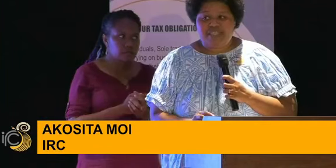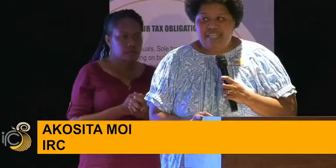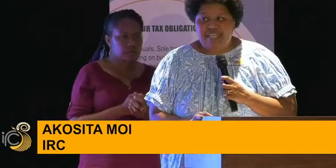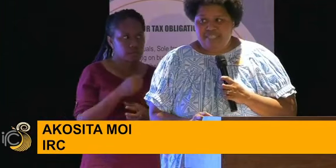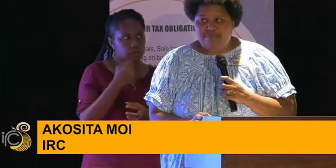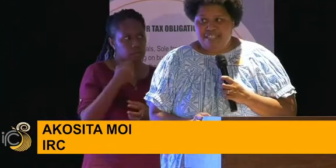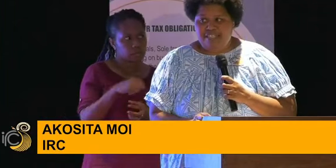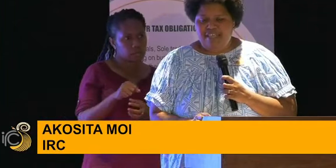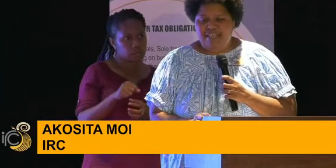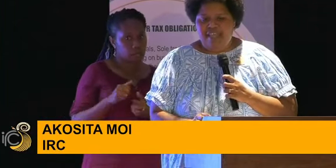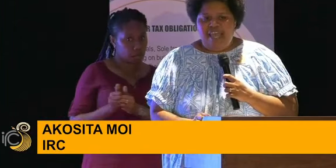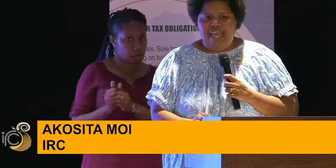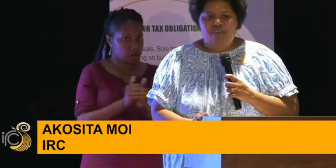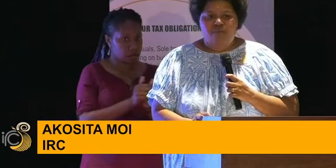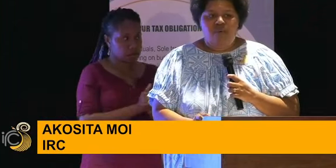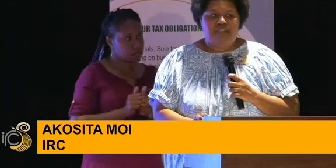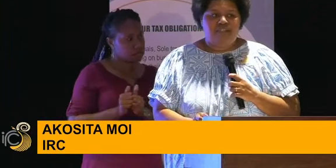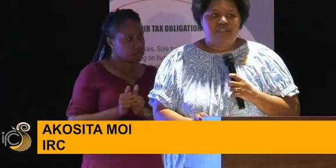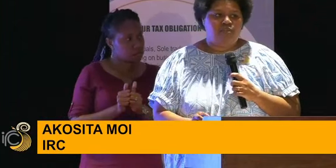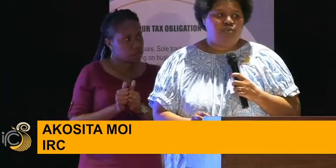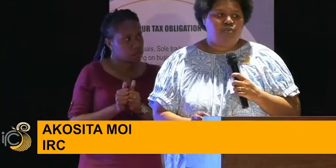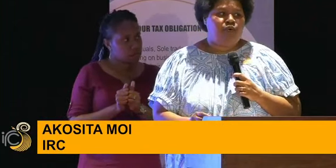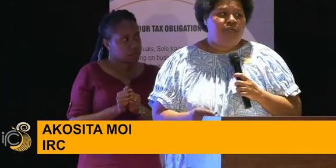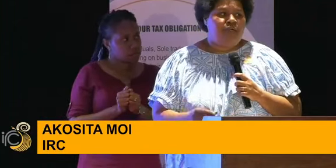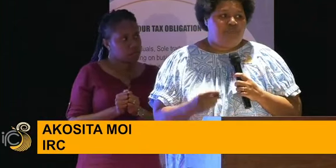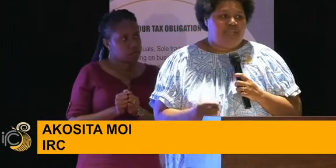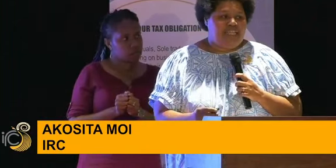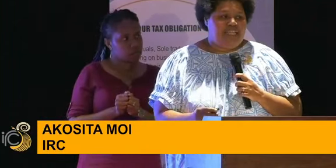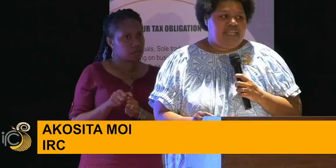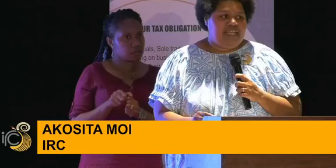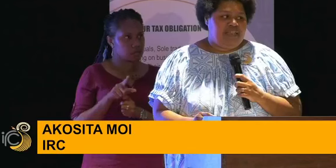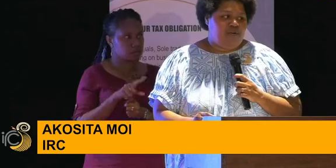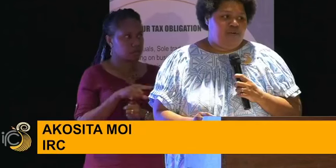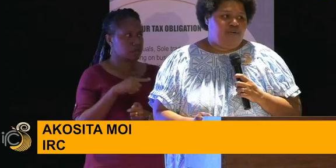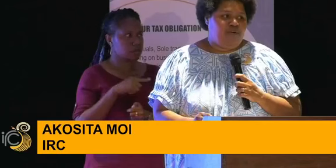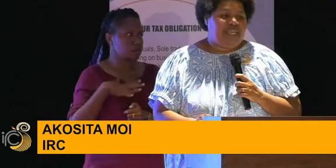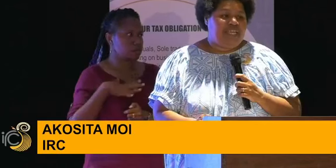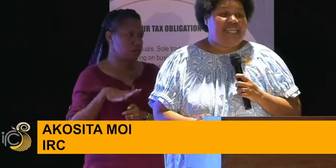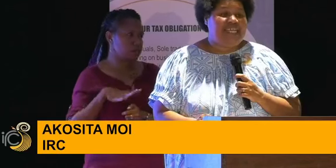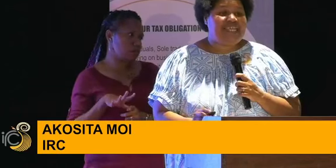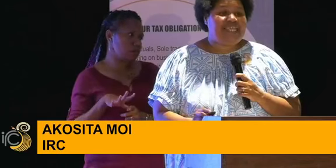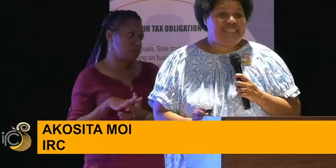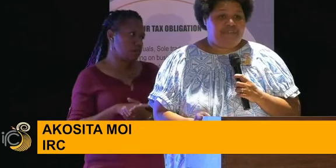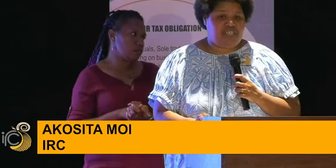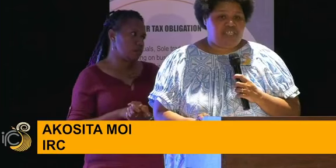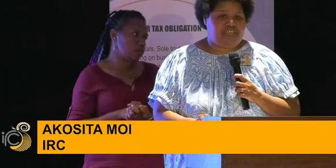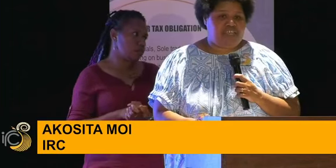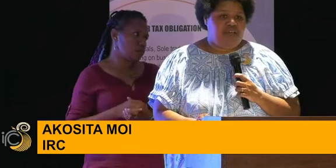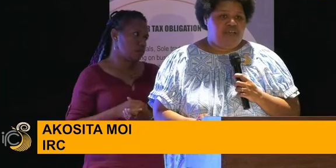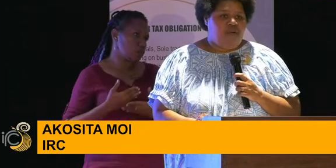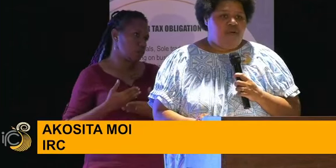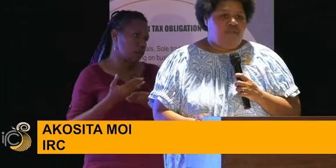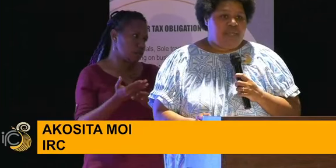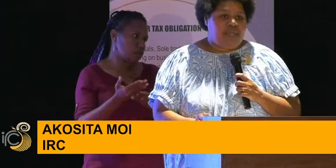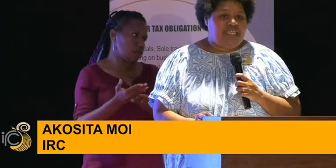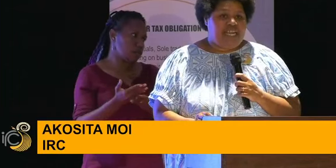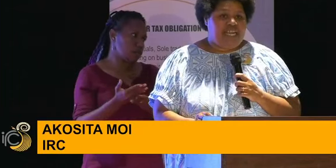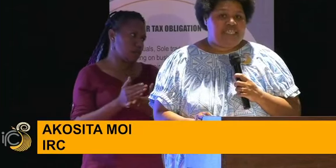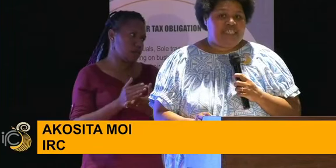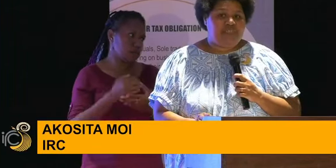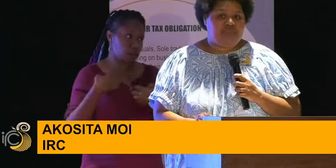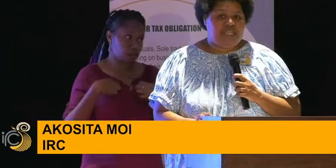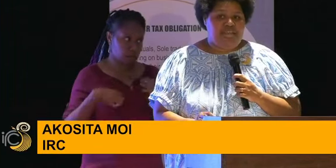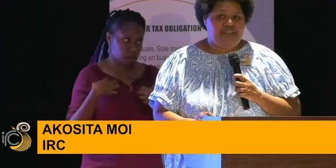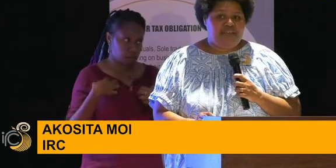agree with that assessment and you want to bring your dissatisfaction of that